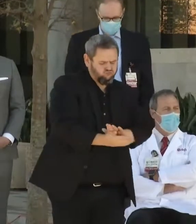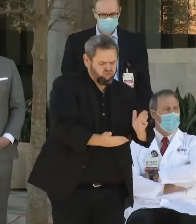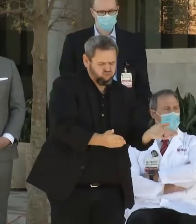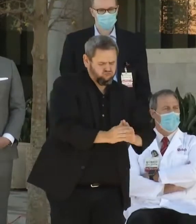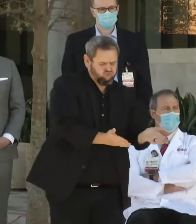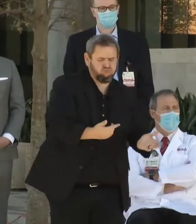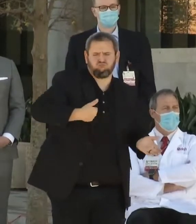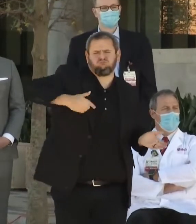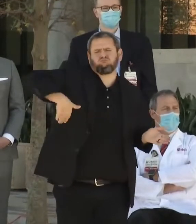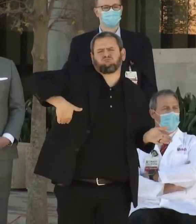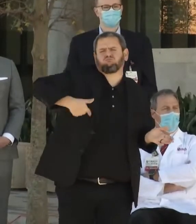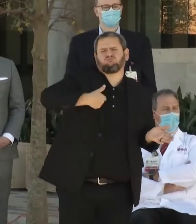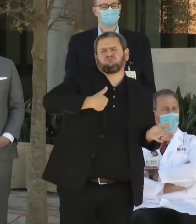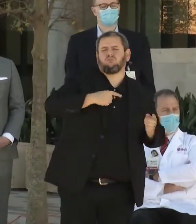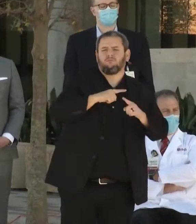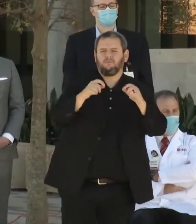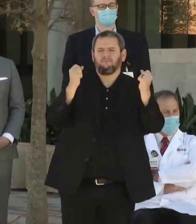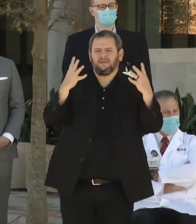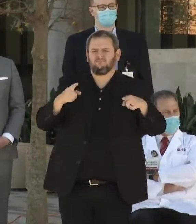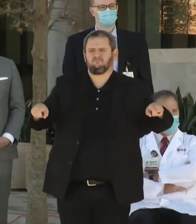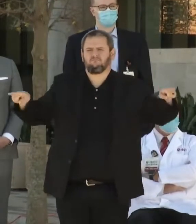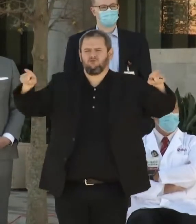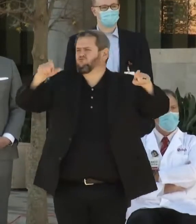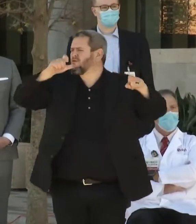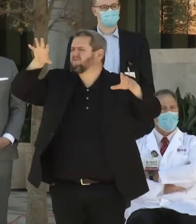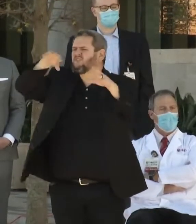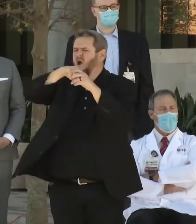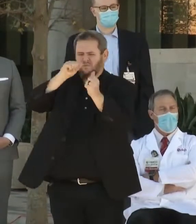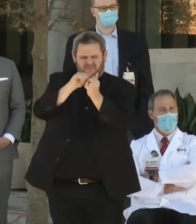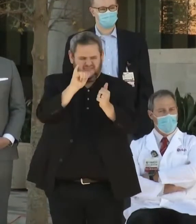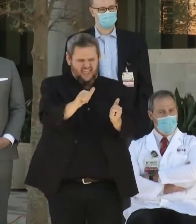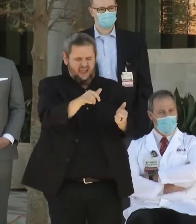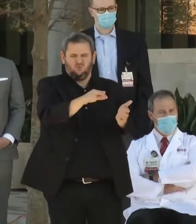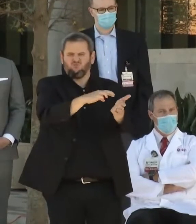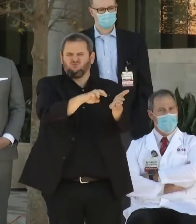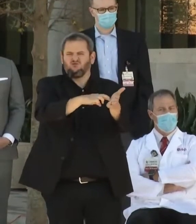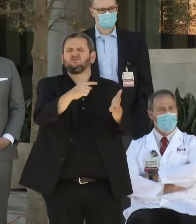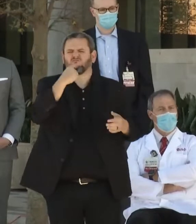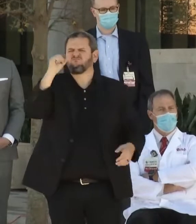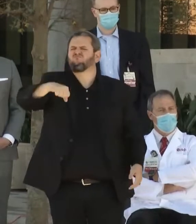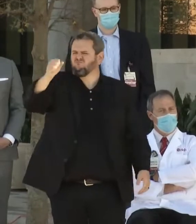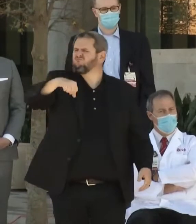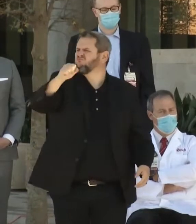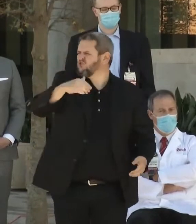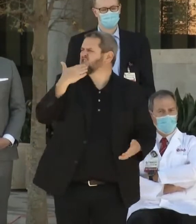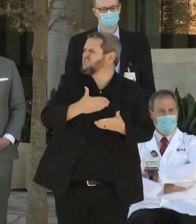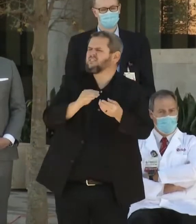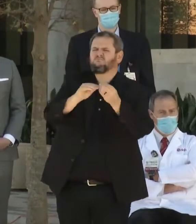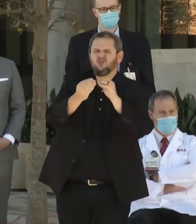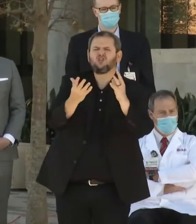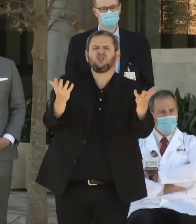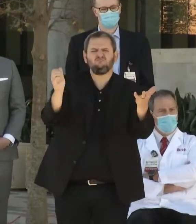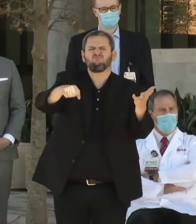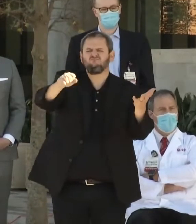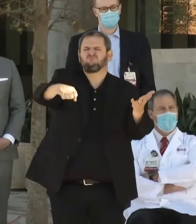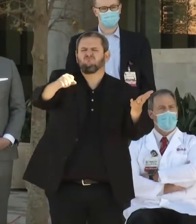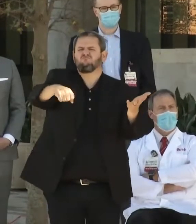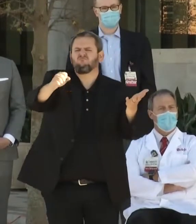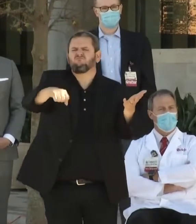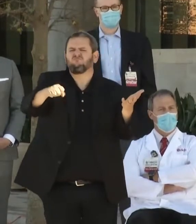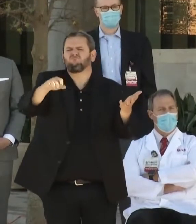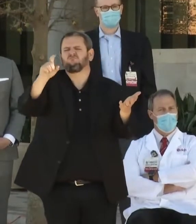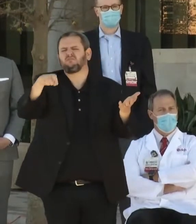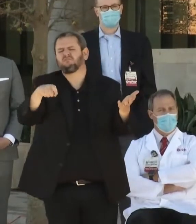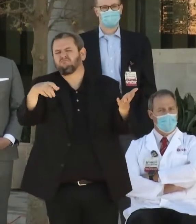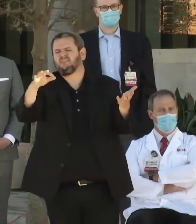the news has been very, very good. Of course, more data is needed before the vaccine can be approved by the FDA, but this is a